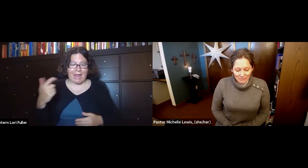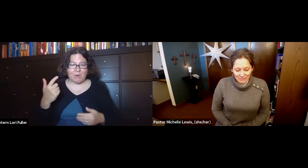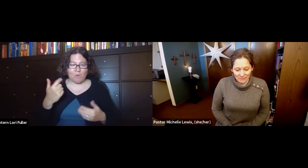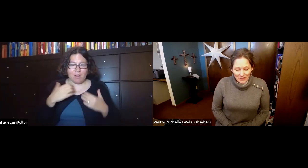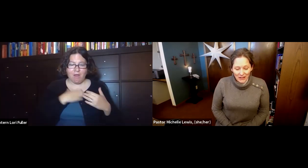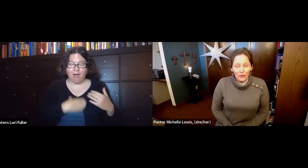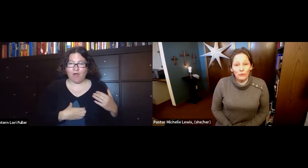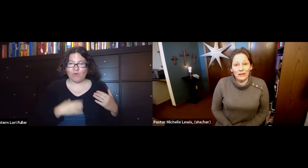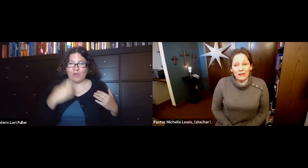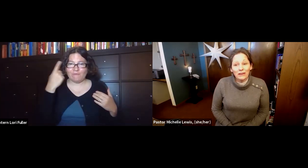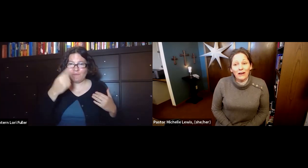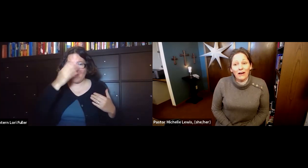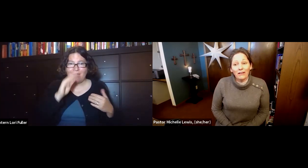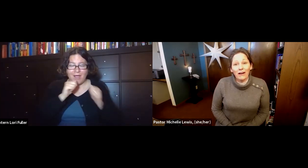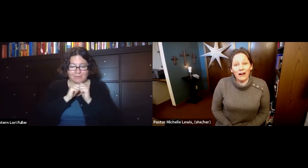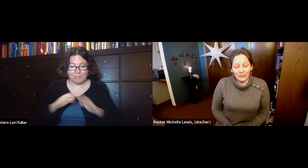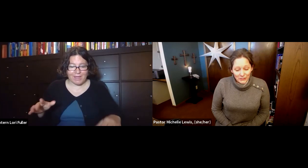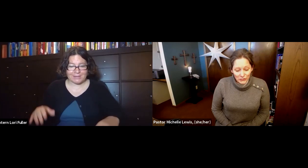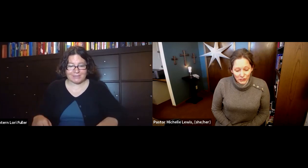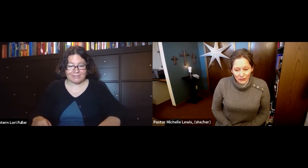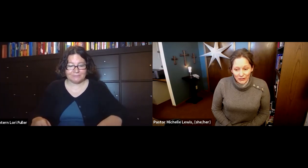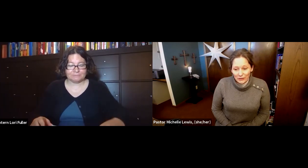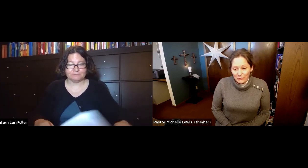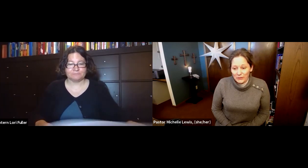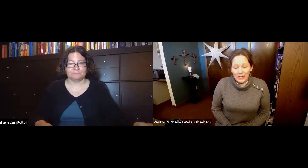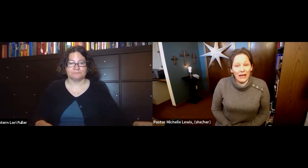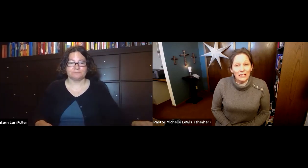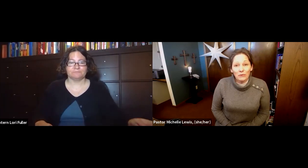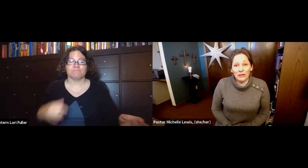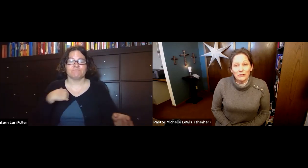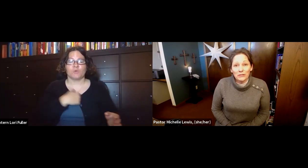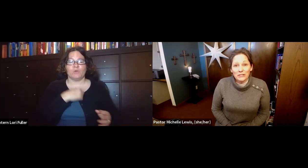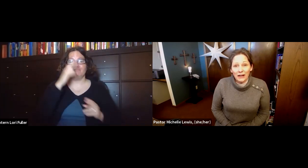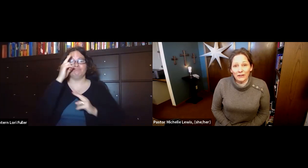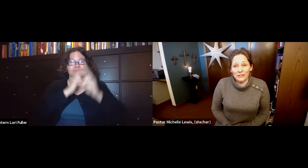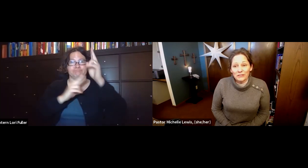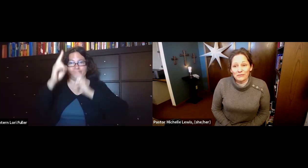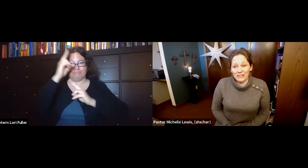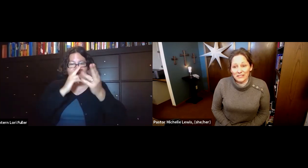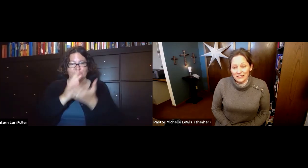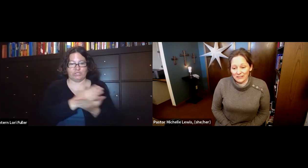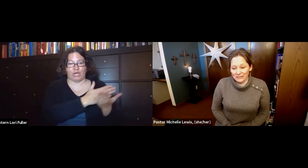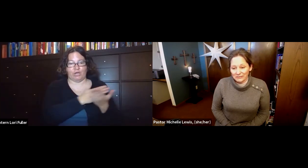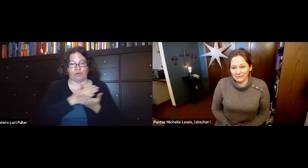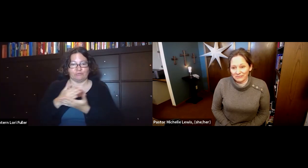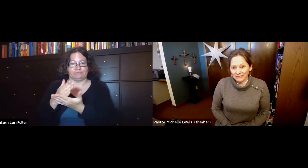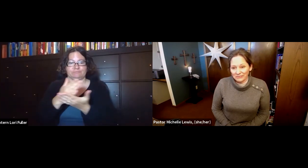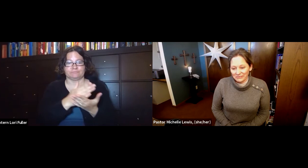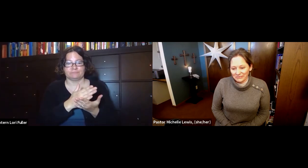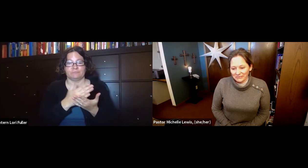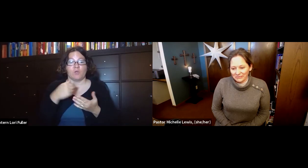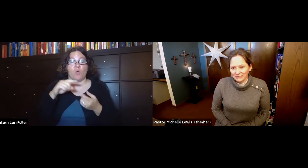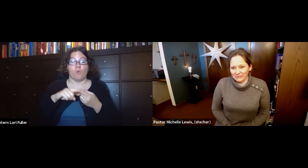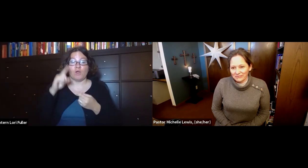God, and we are honored to share it with anyone who desires to feast.